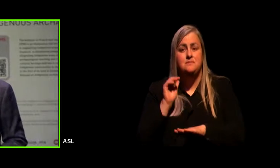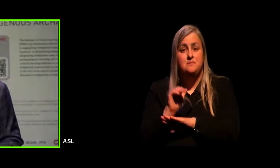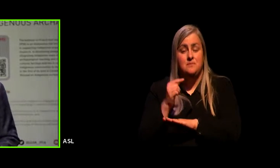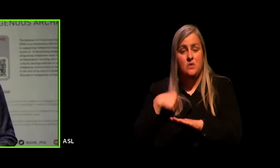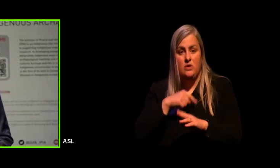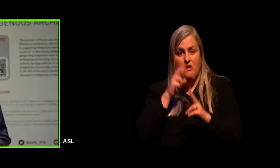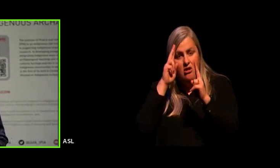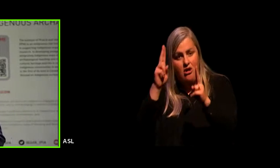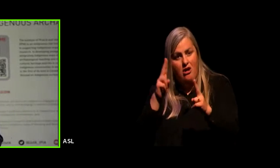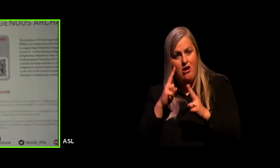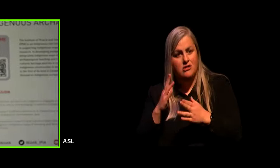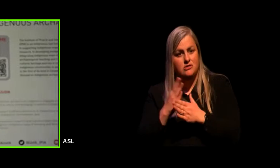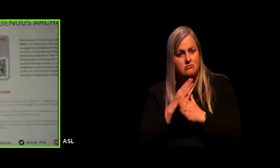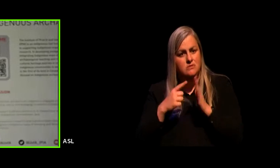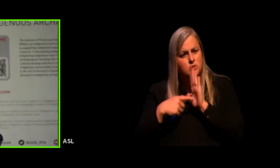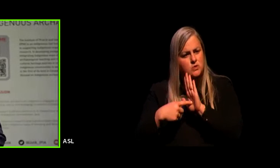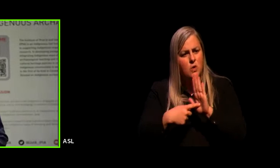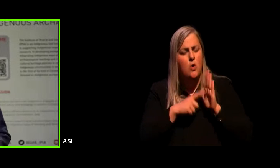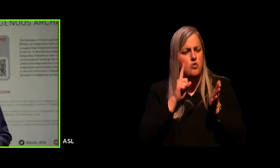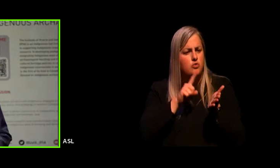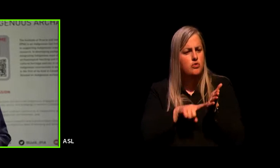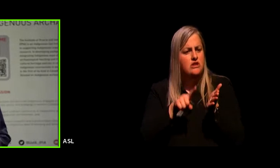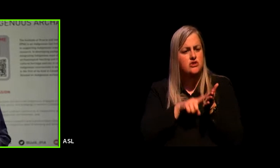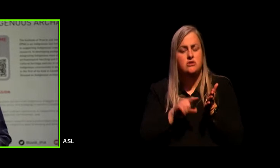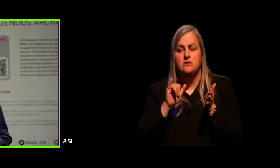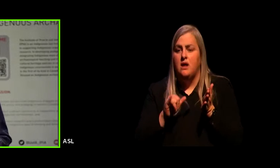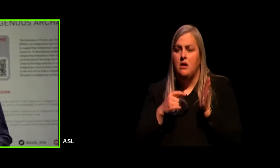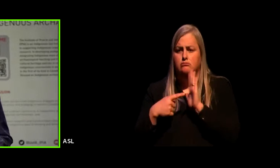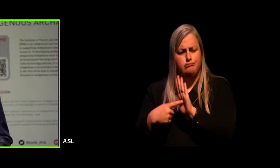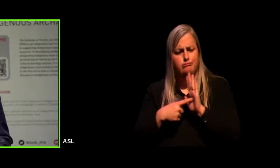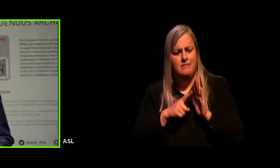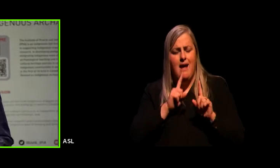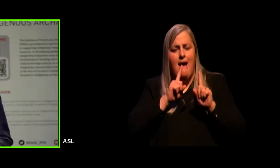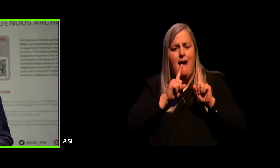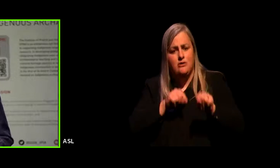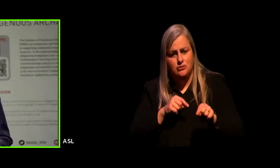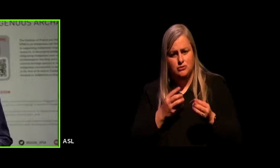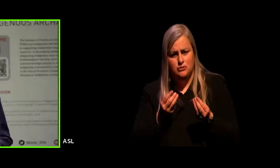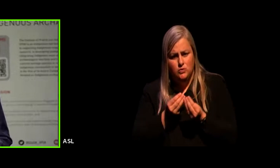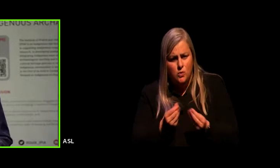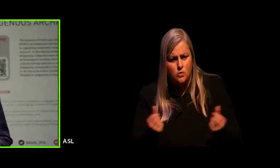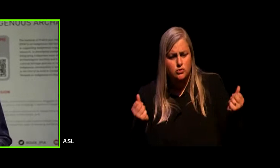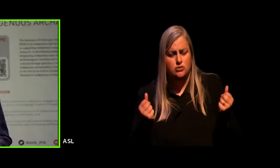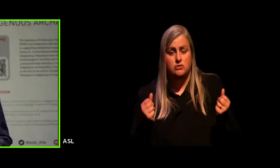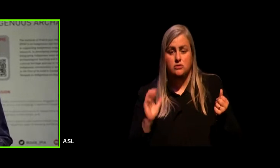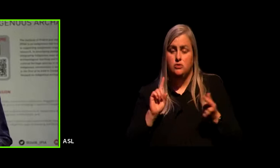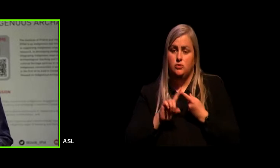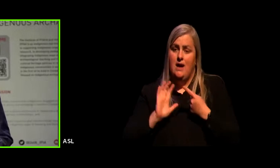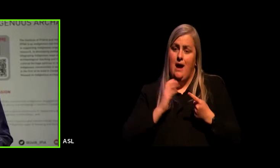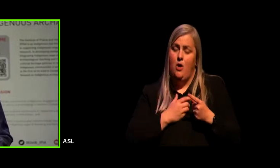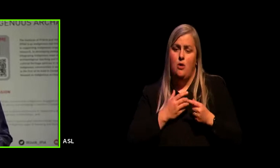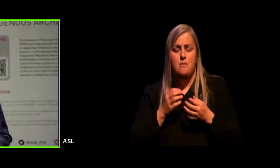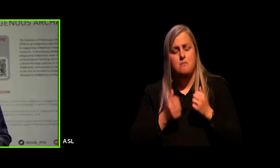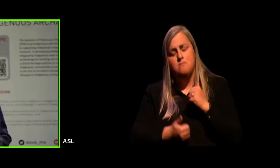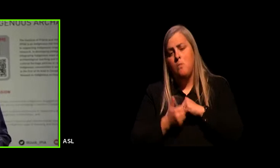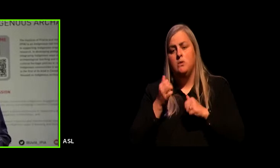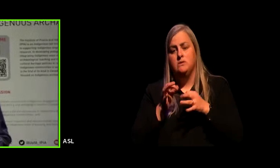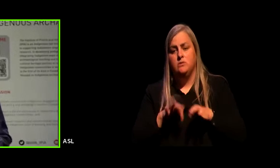research that is seeking answers into solutions to one of the country's most important commitments, advancing truth